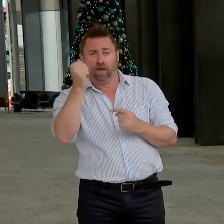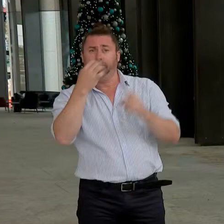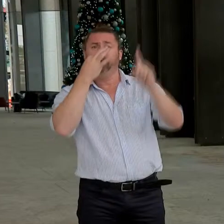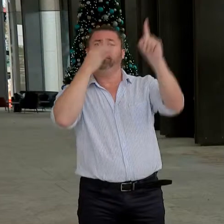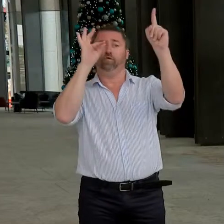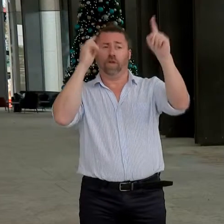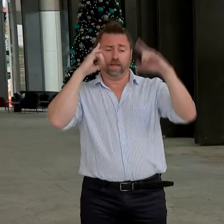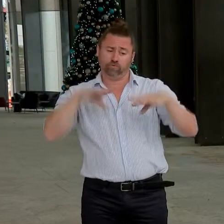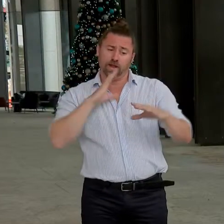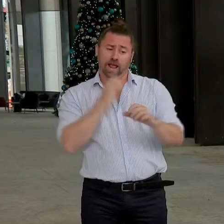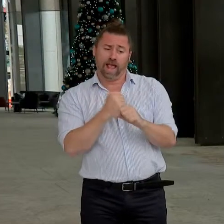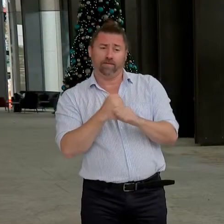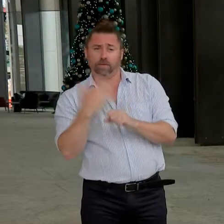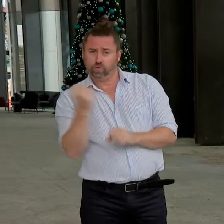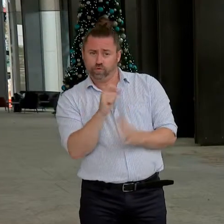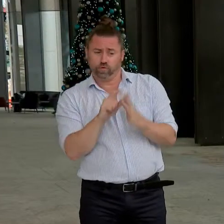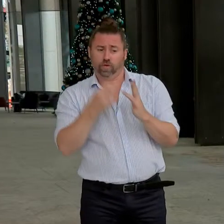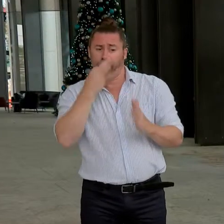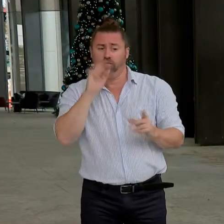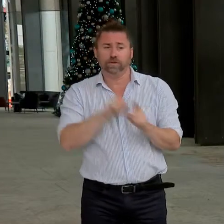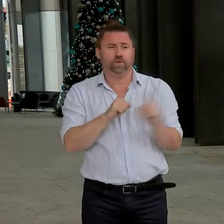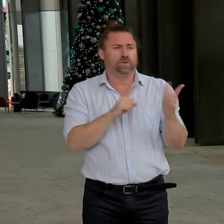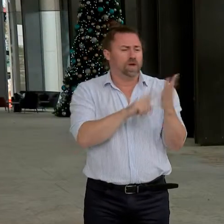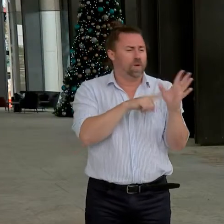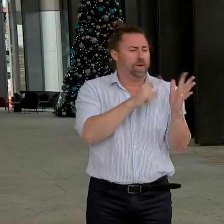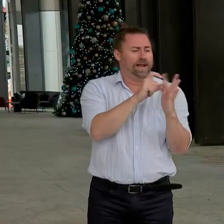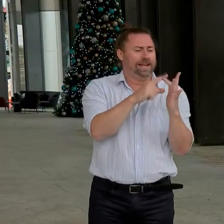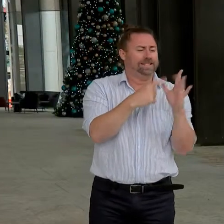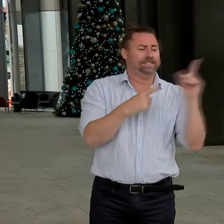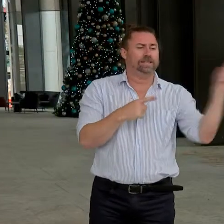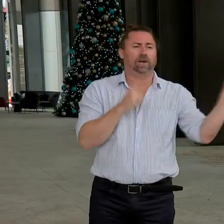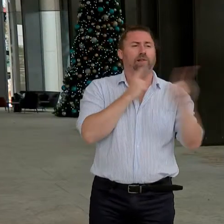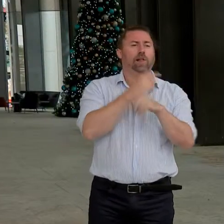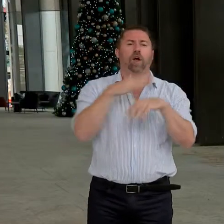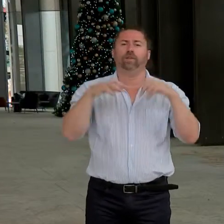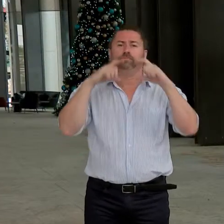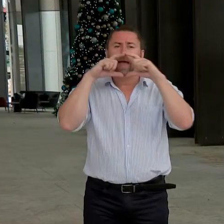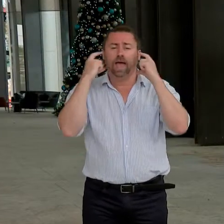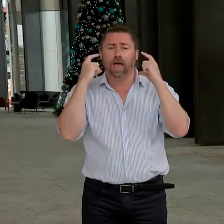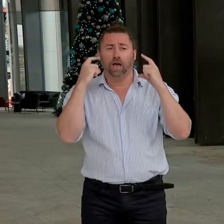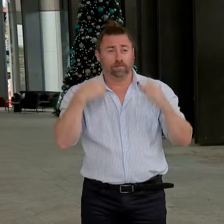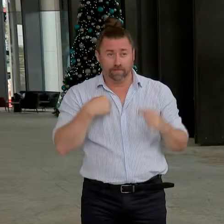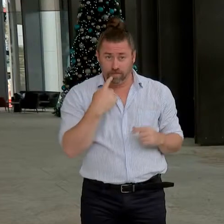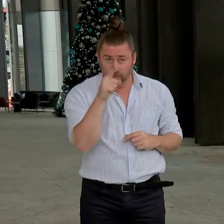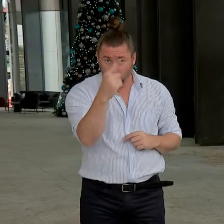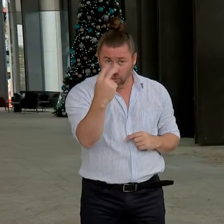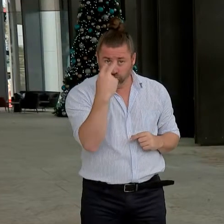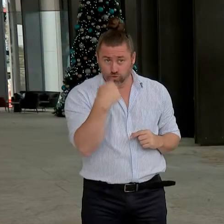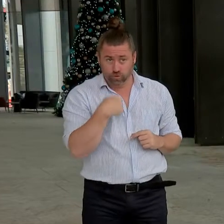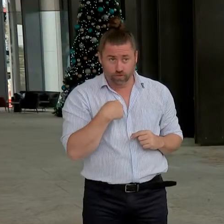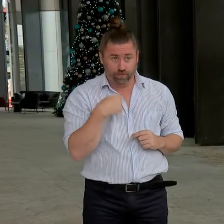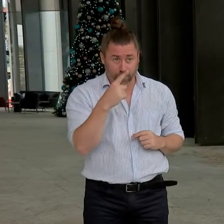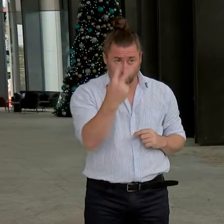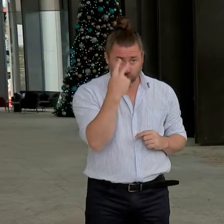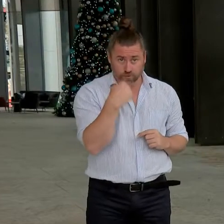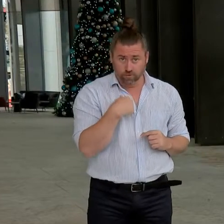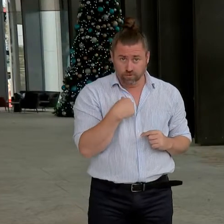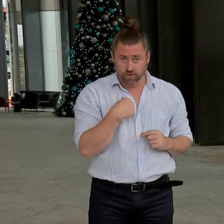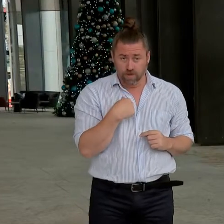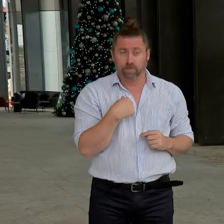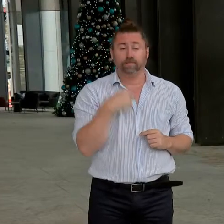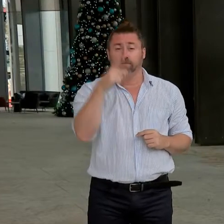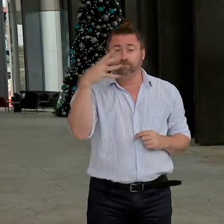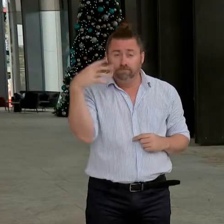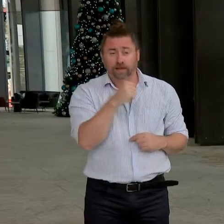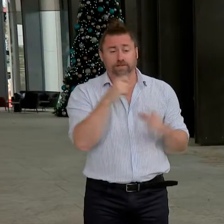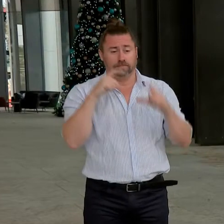at. And I just want to mention, Lydia, you talked about masks. I do want to reiterate to everybody that you should be wearing your mask.